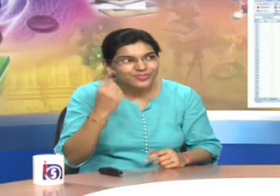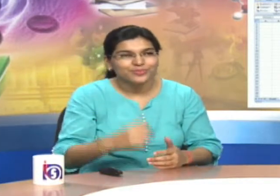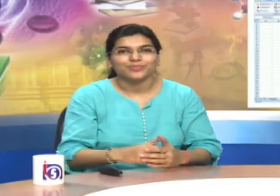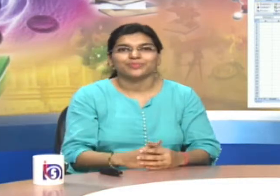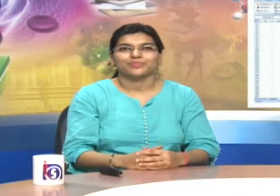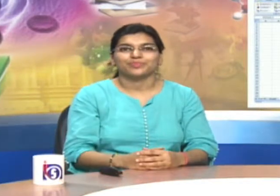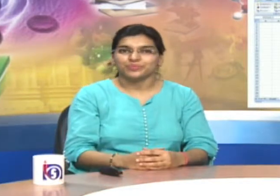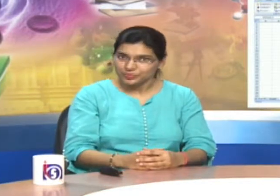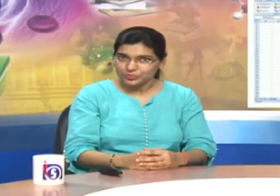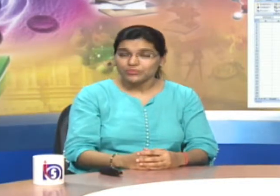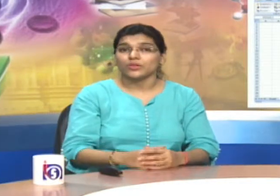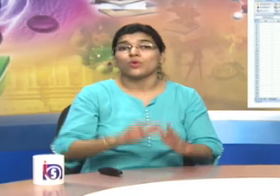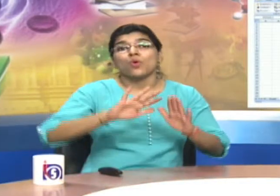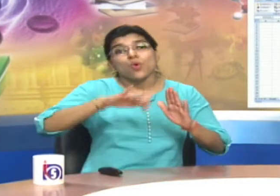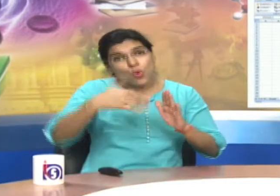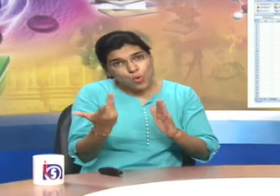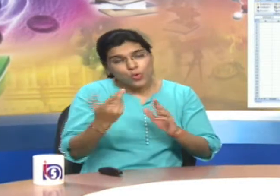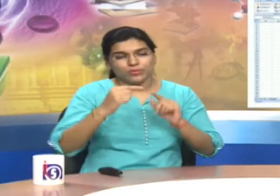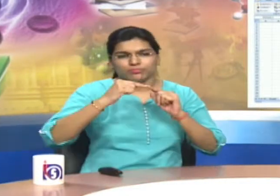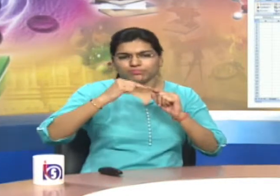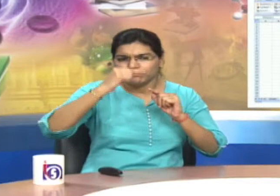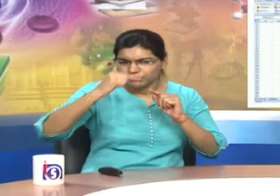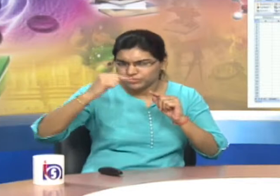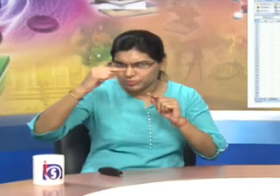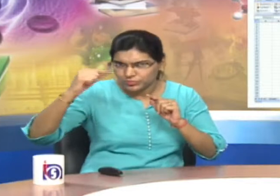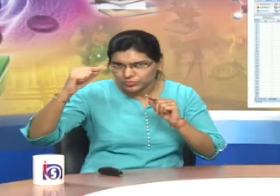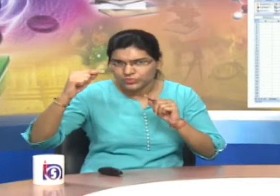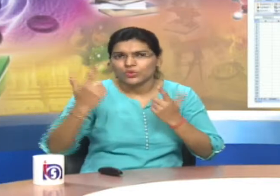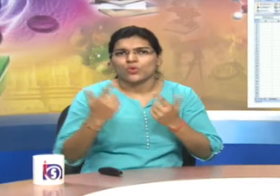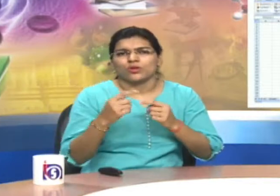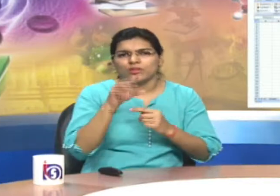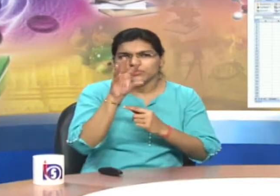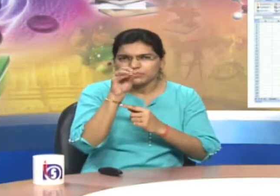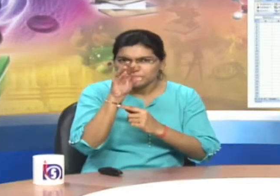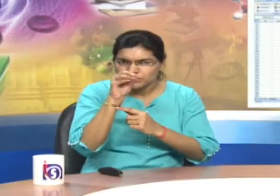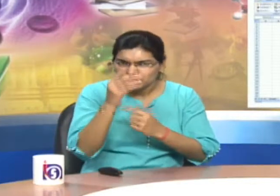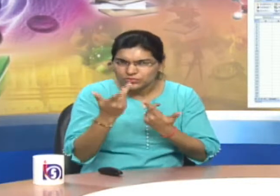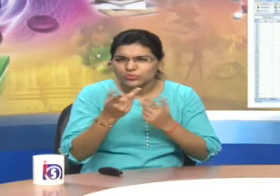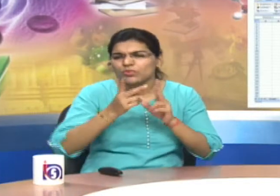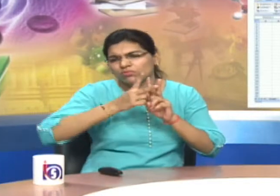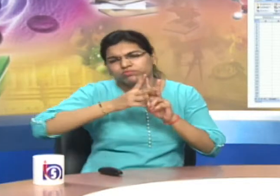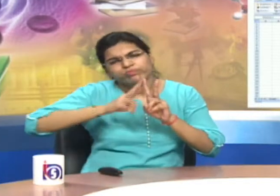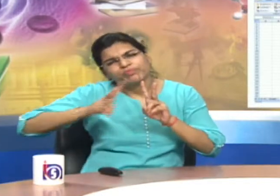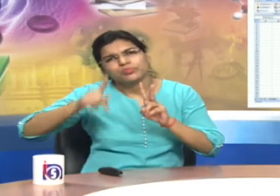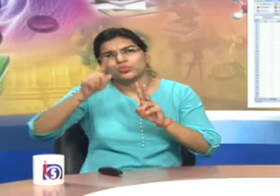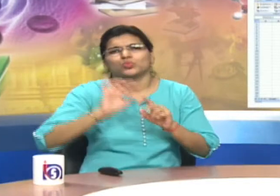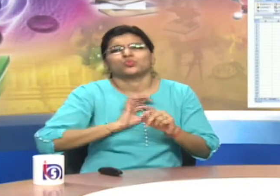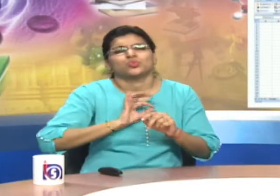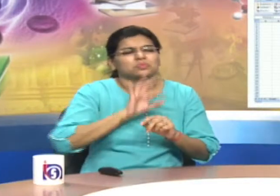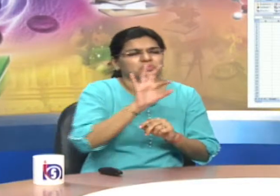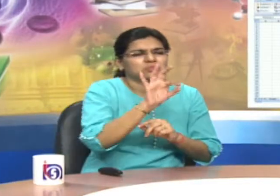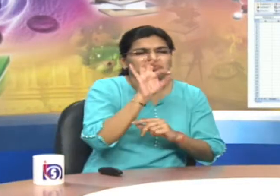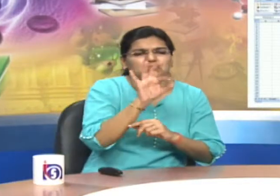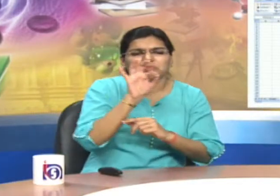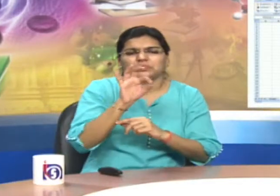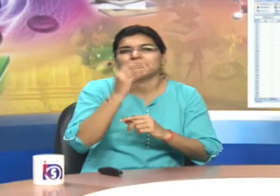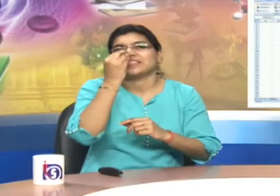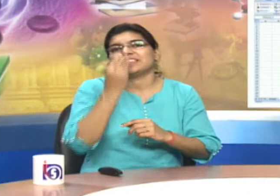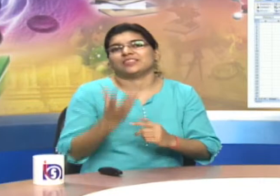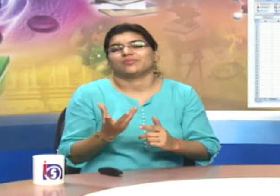data in the circle form, pie chart form. Similarly, you can make that chart in line form, line